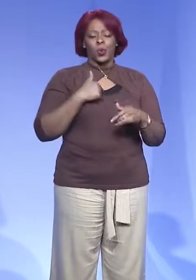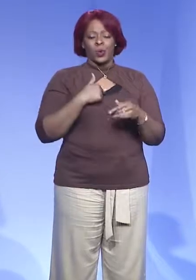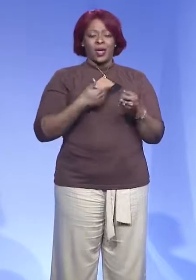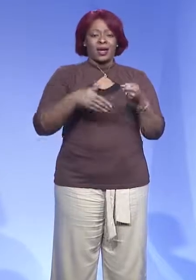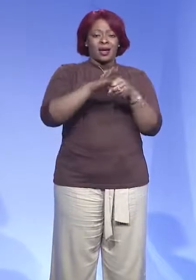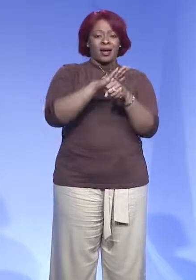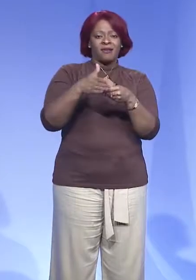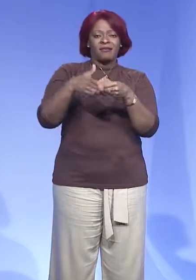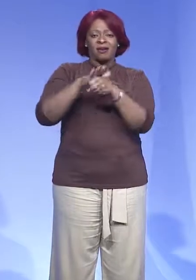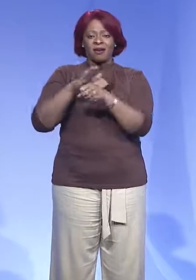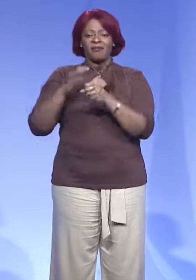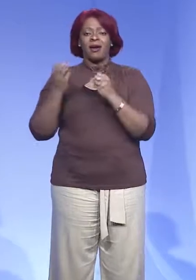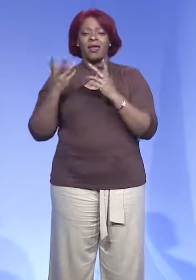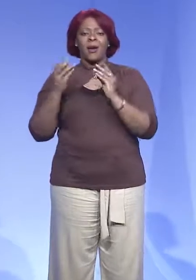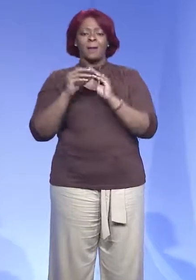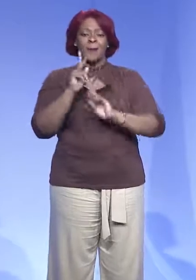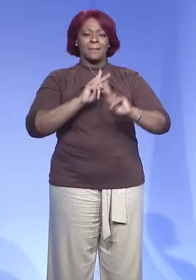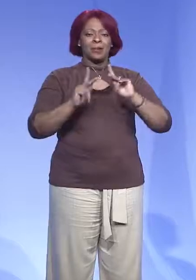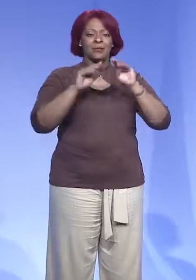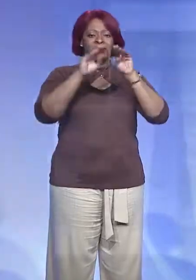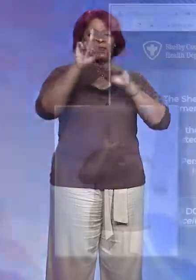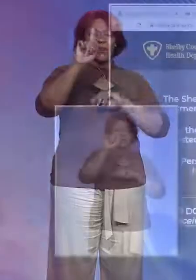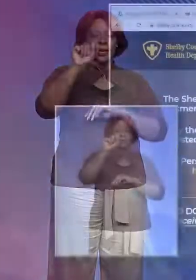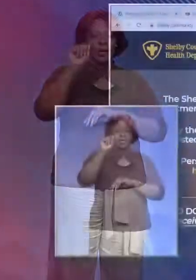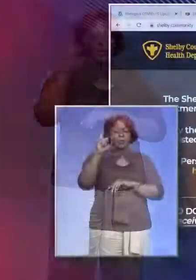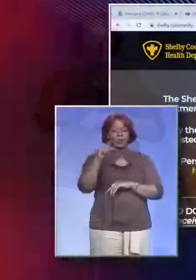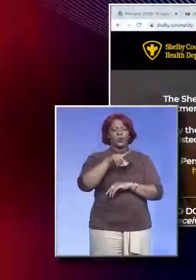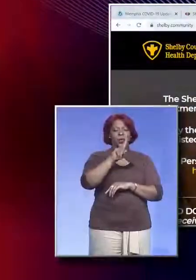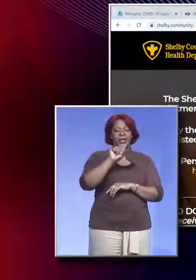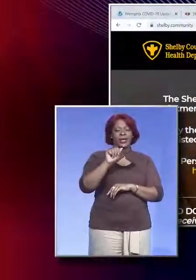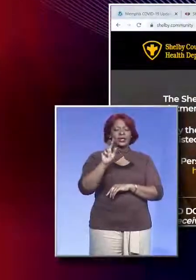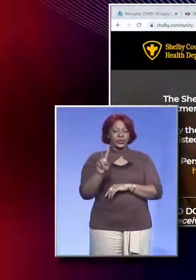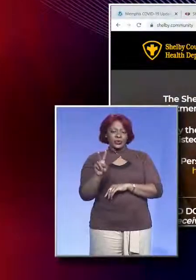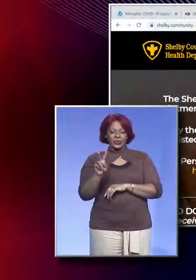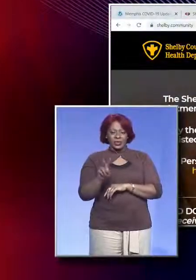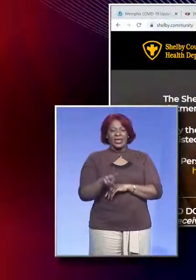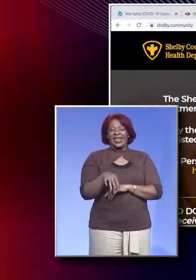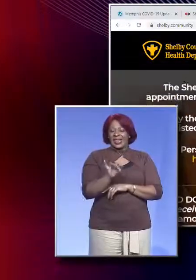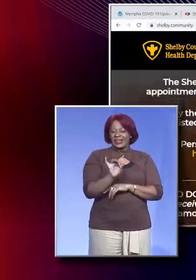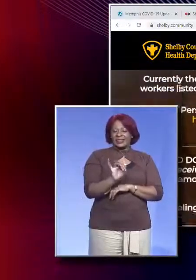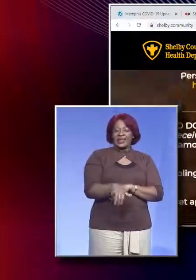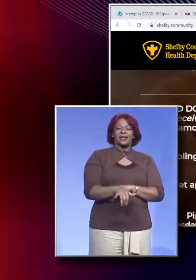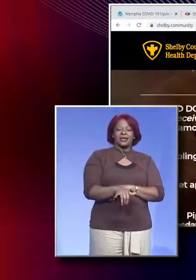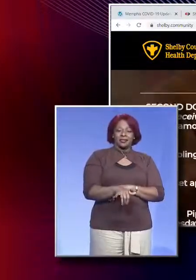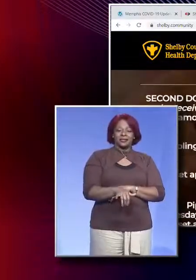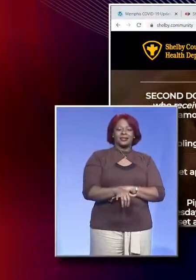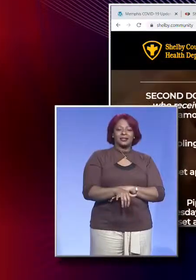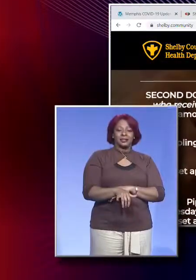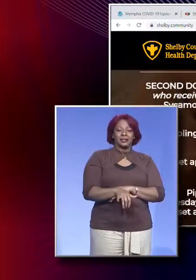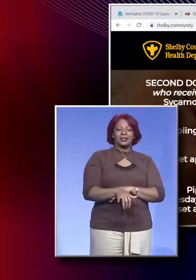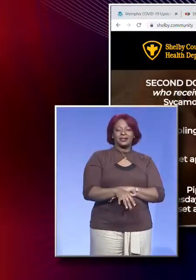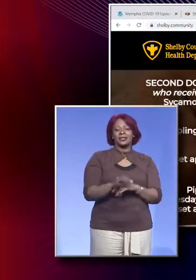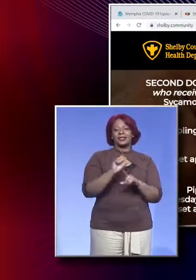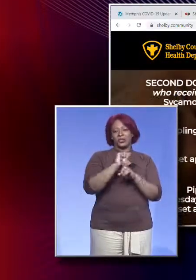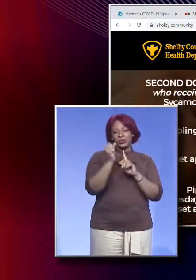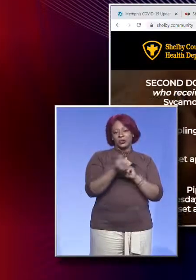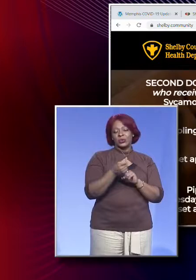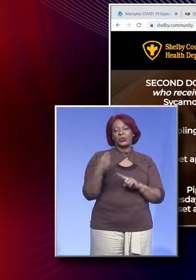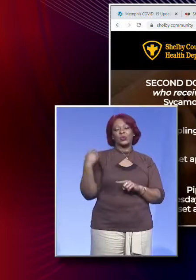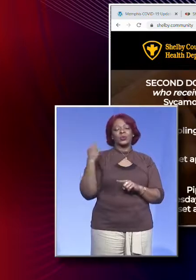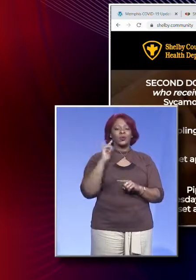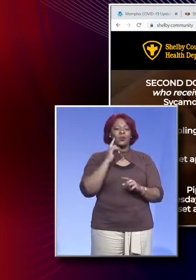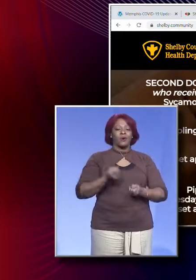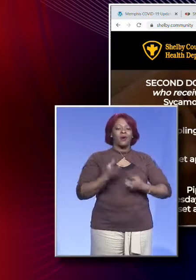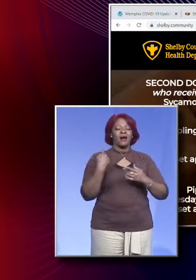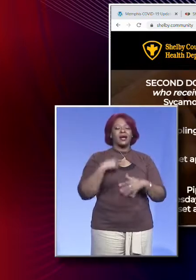all of the individuals in phases 1A1, 1A2. And so that is the situation that will cause